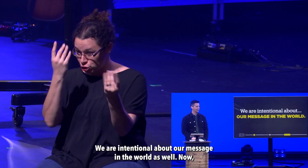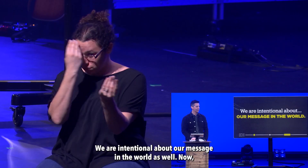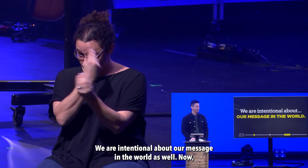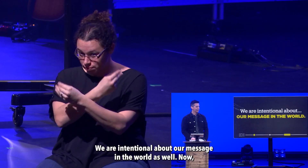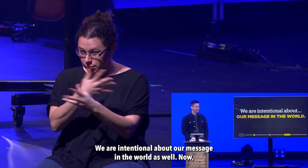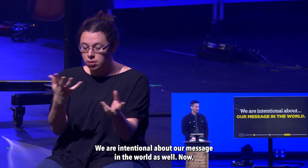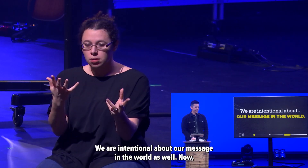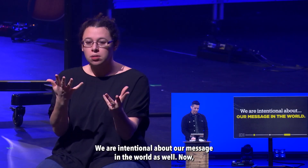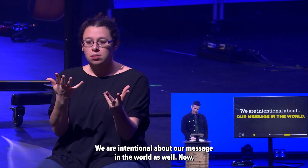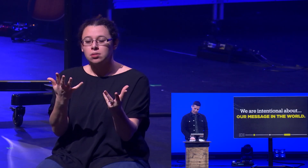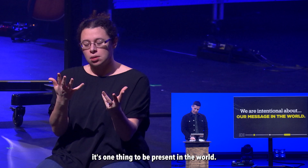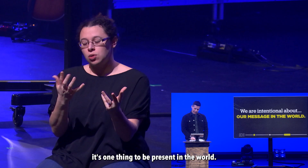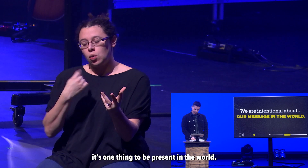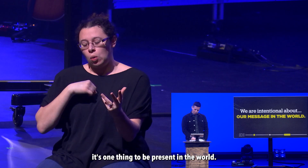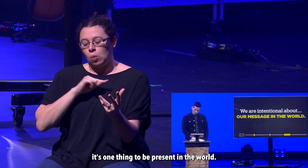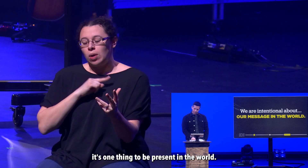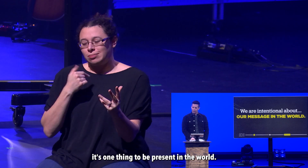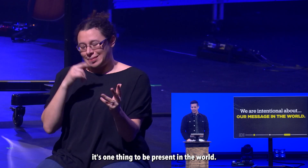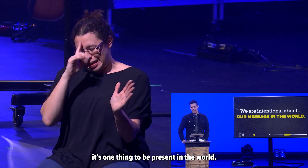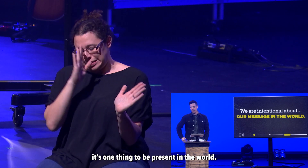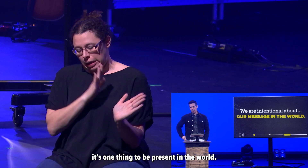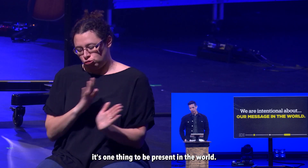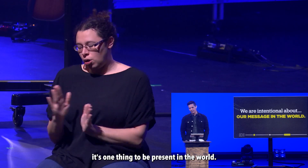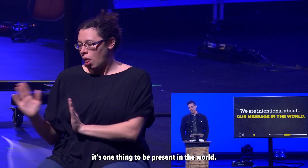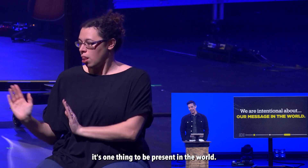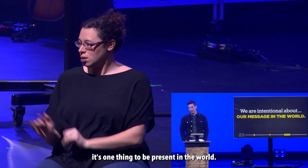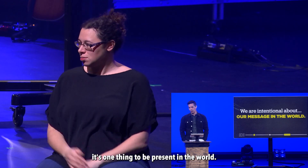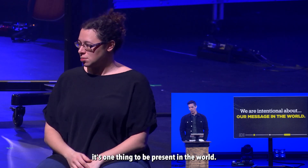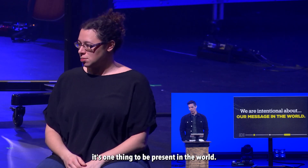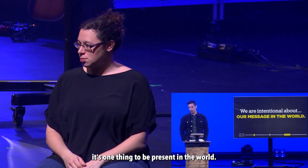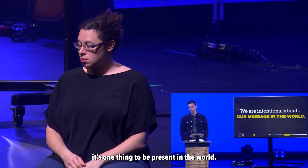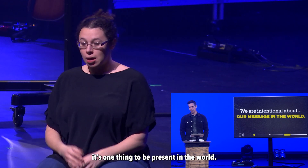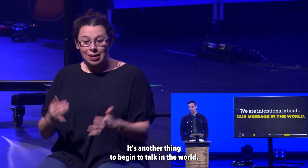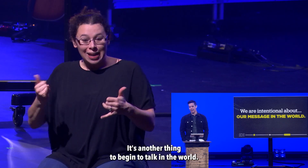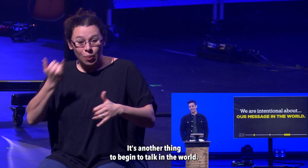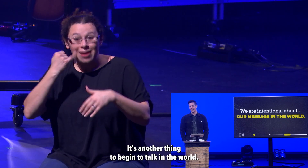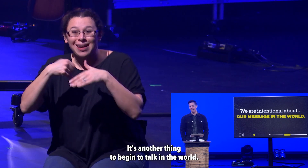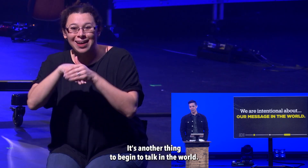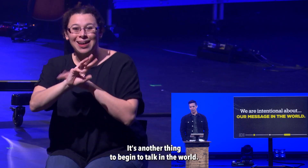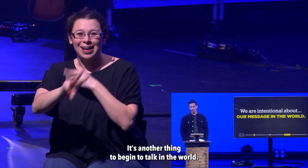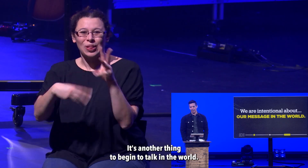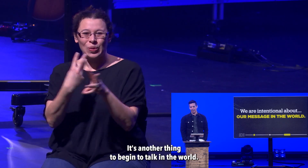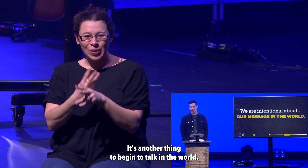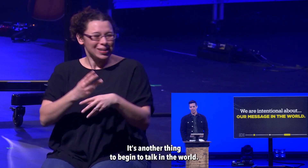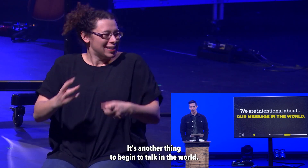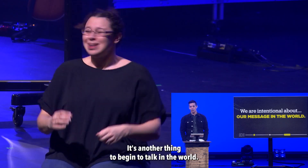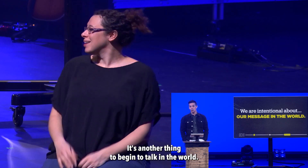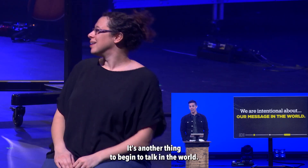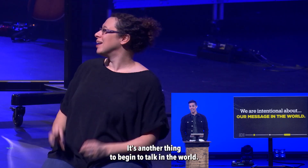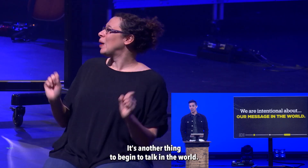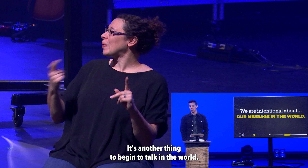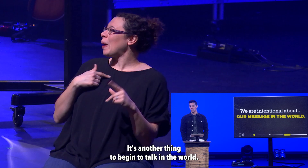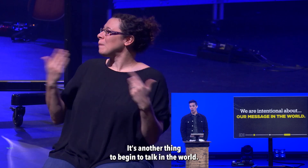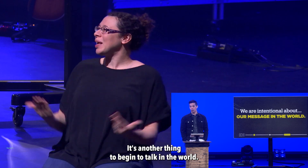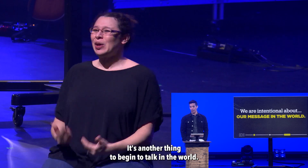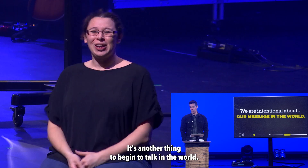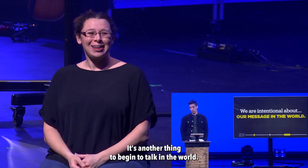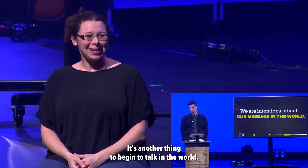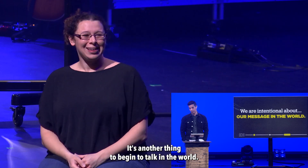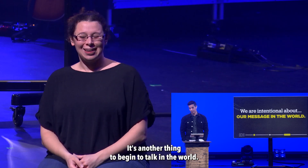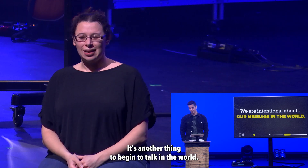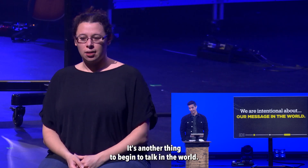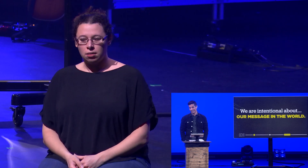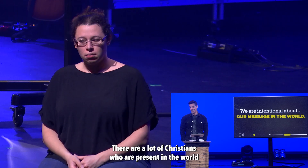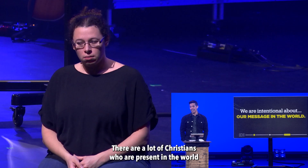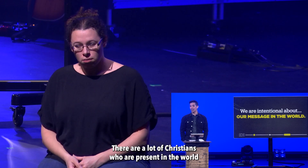Now, it's one thing to be present in the world. It's another thing to begin to talk in the